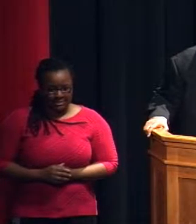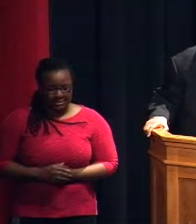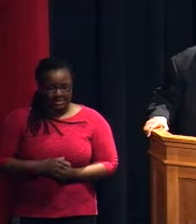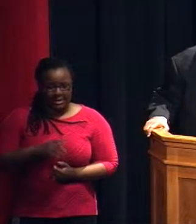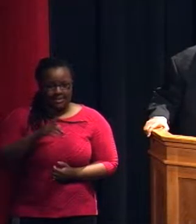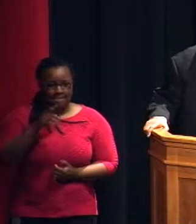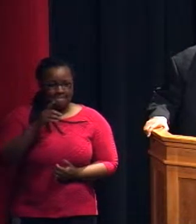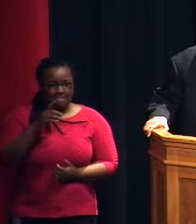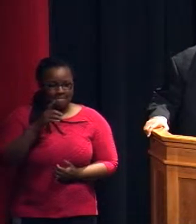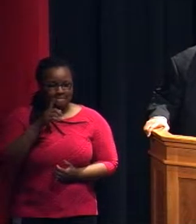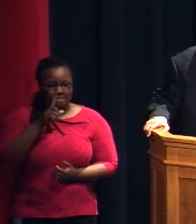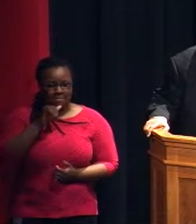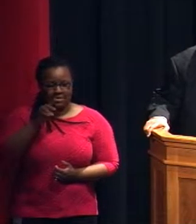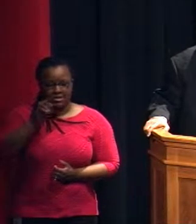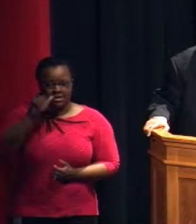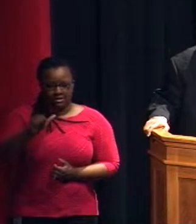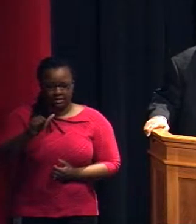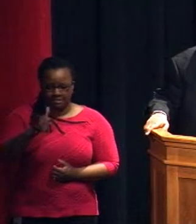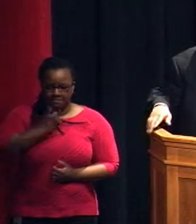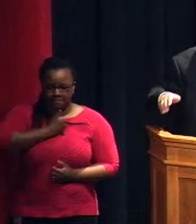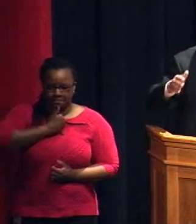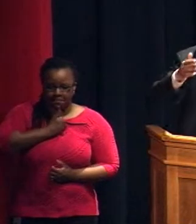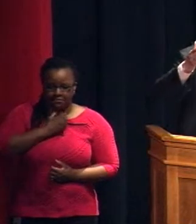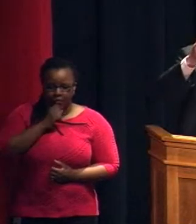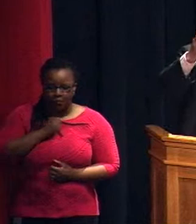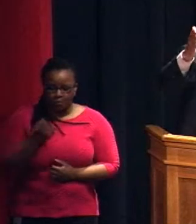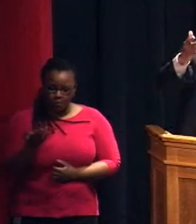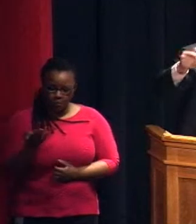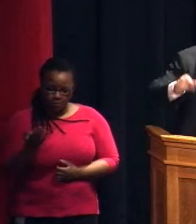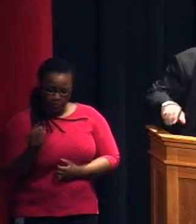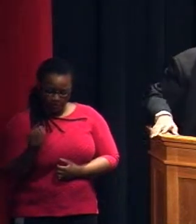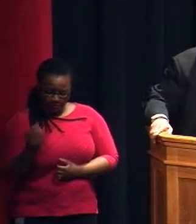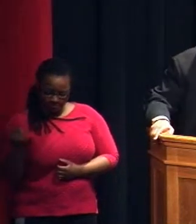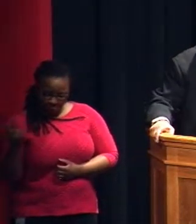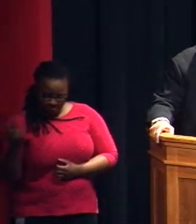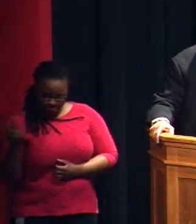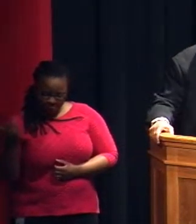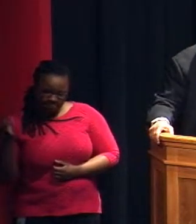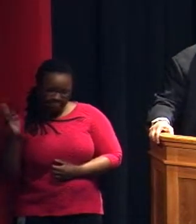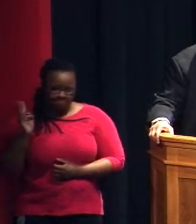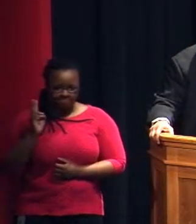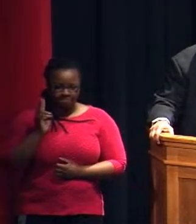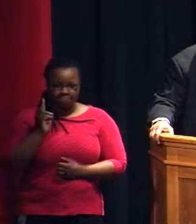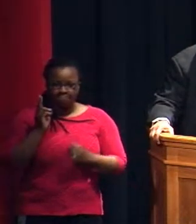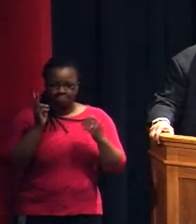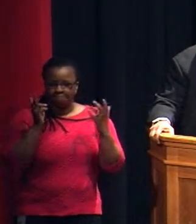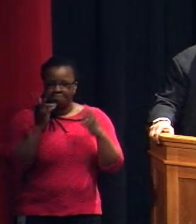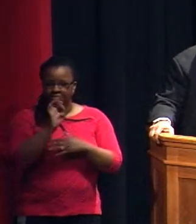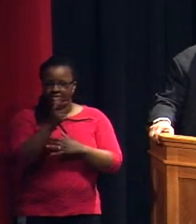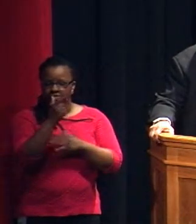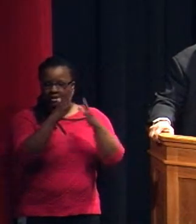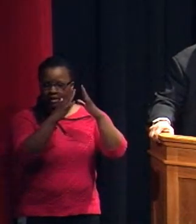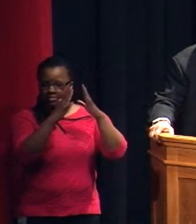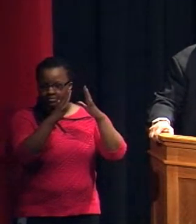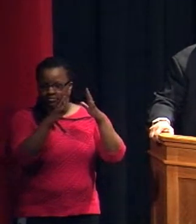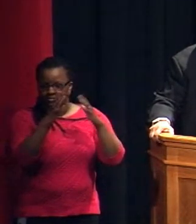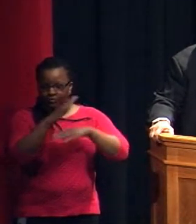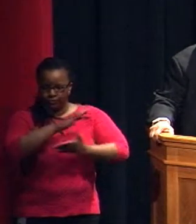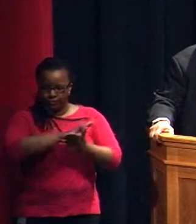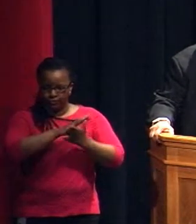Linda and I were 14 years old when we came up the front steps of EC Glass High School,